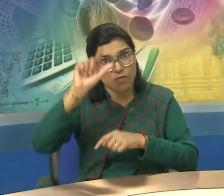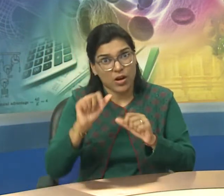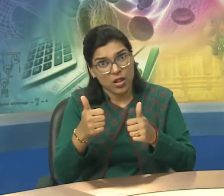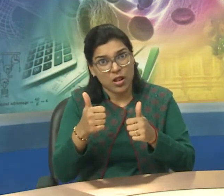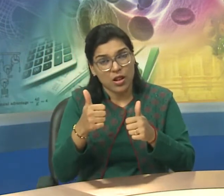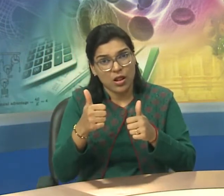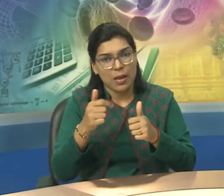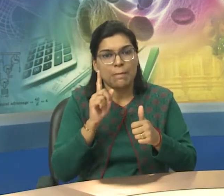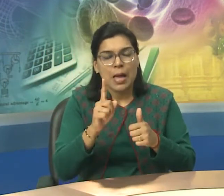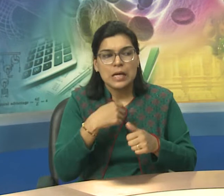domain experts